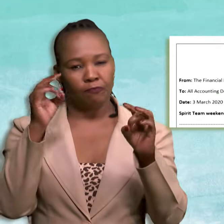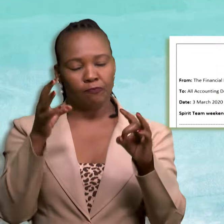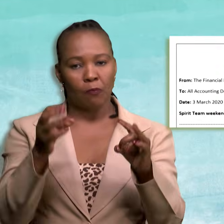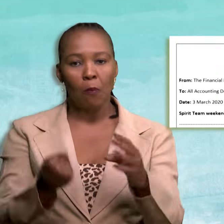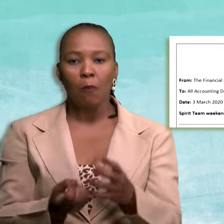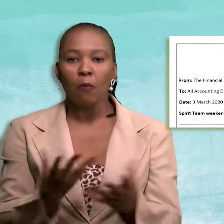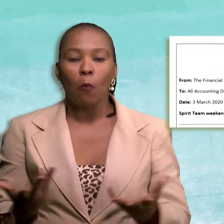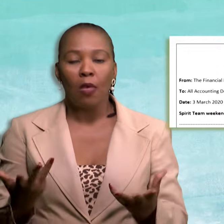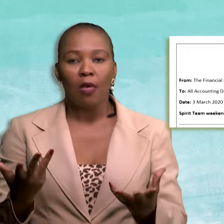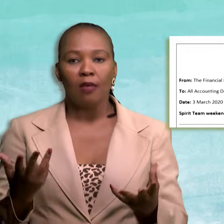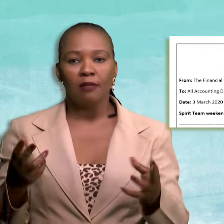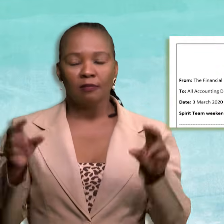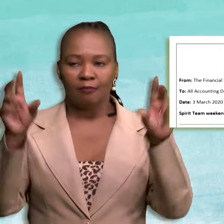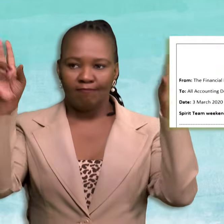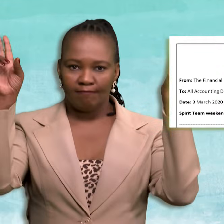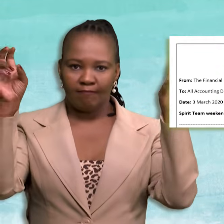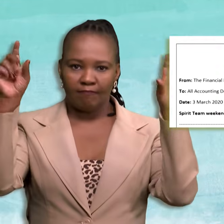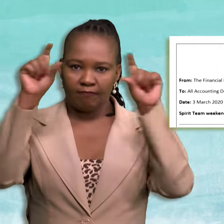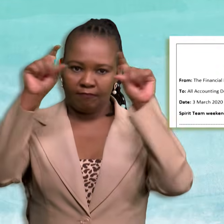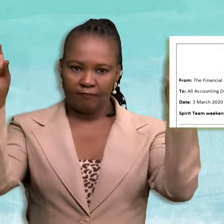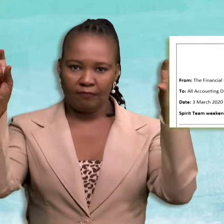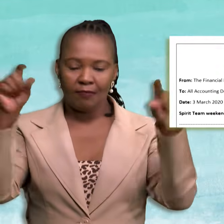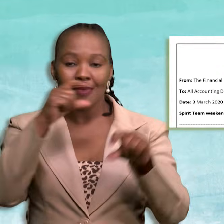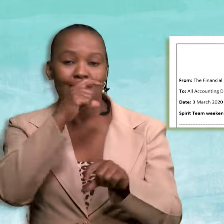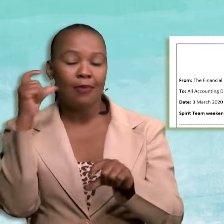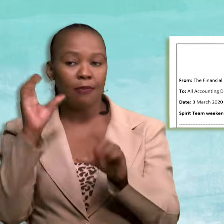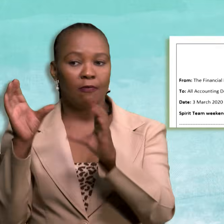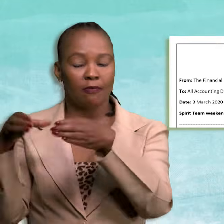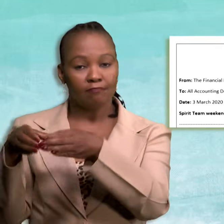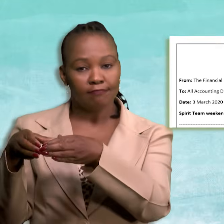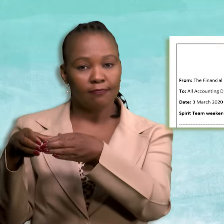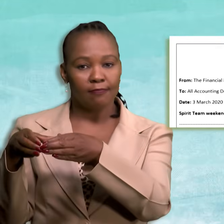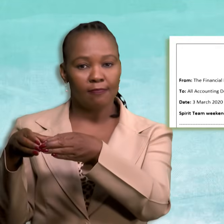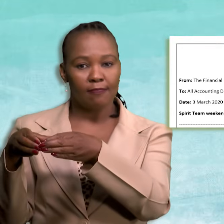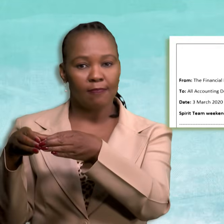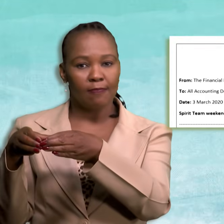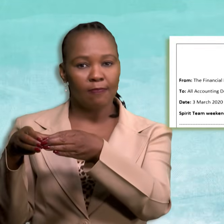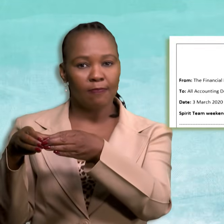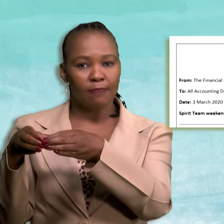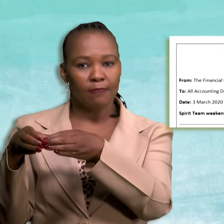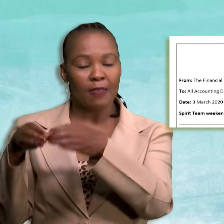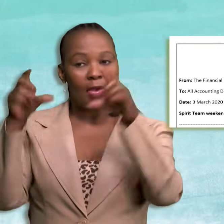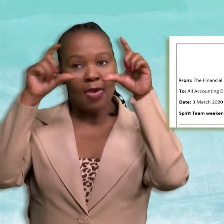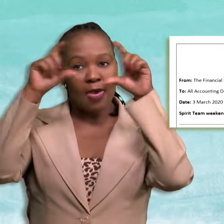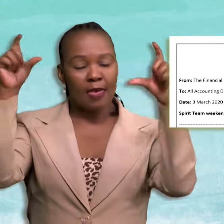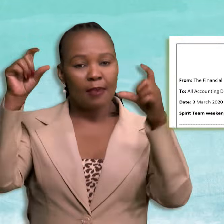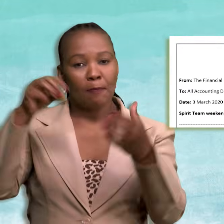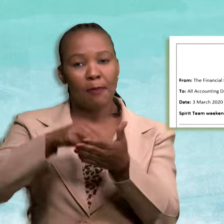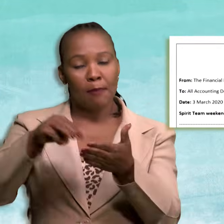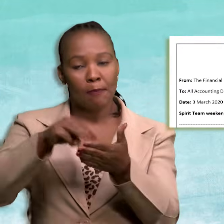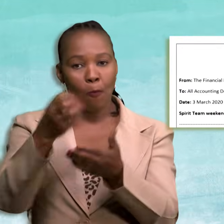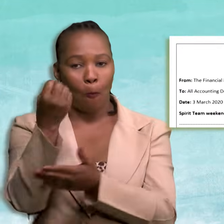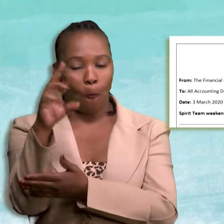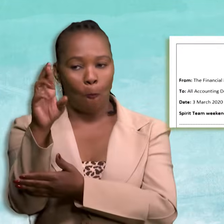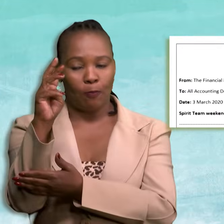the following order: the name of the organization, the heading memo or memorandum,